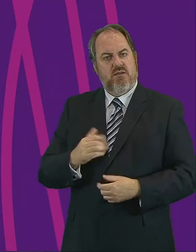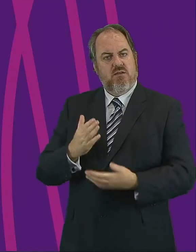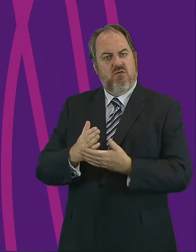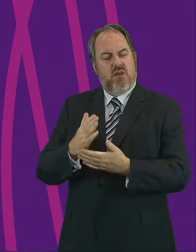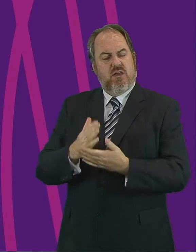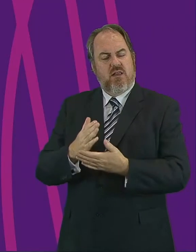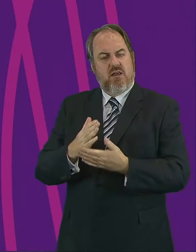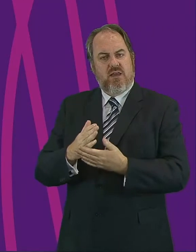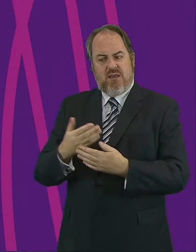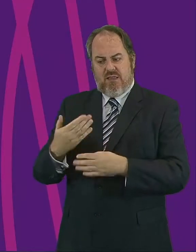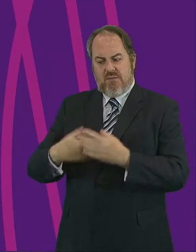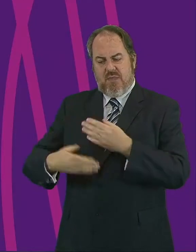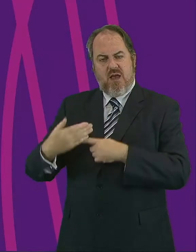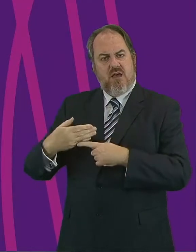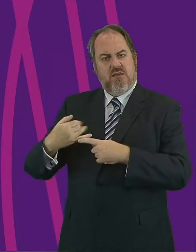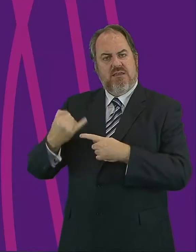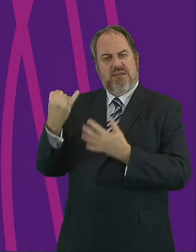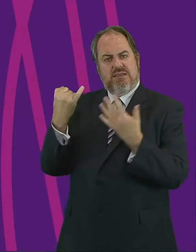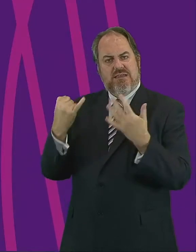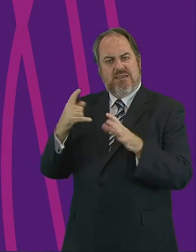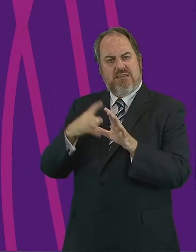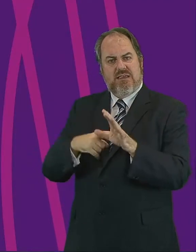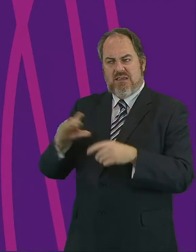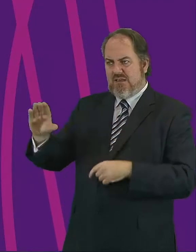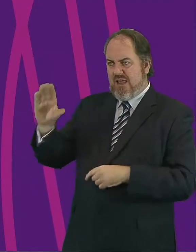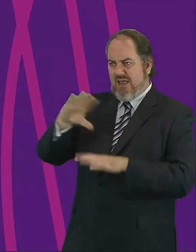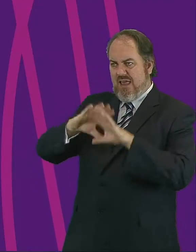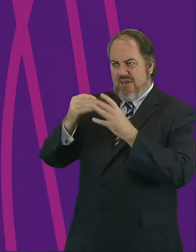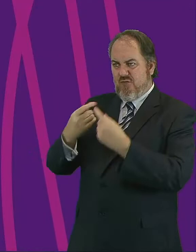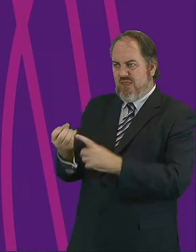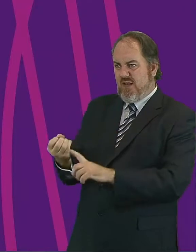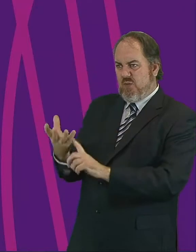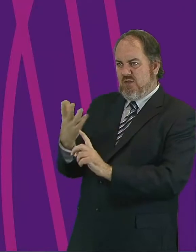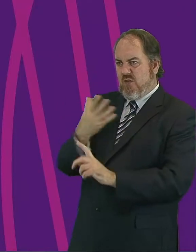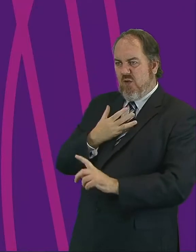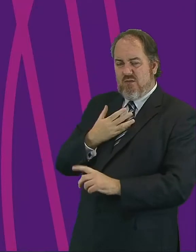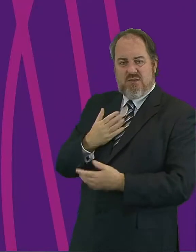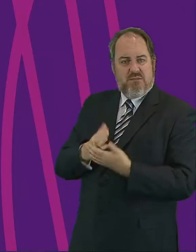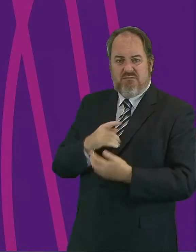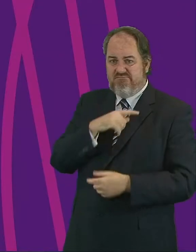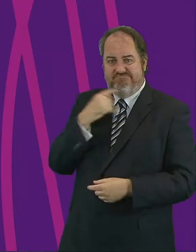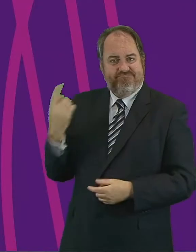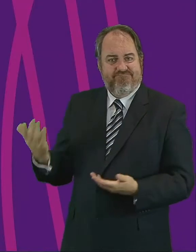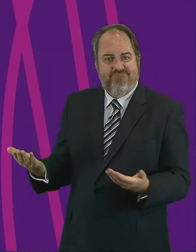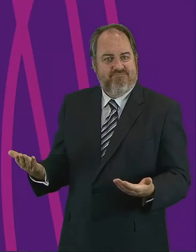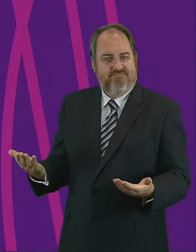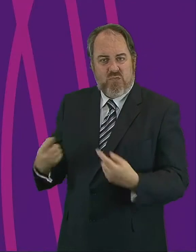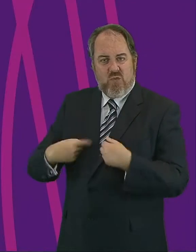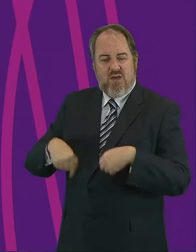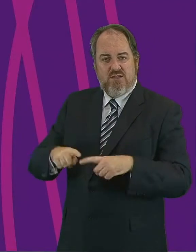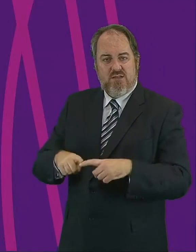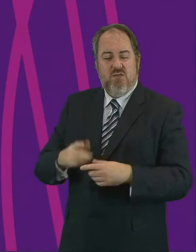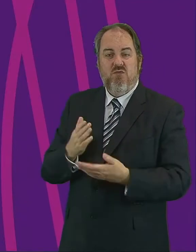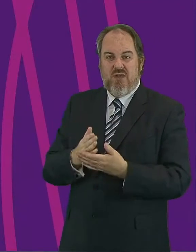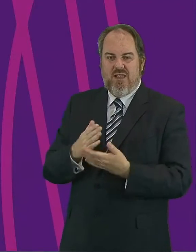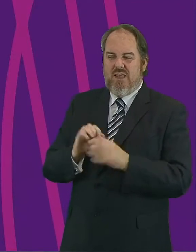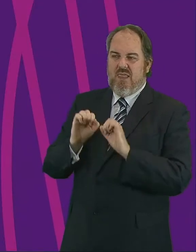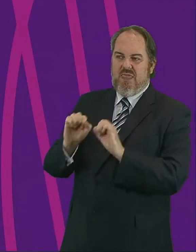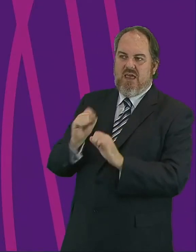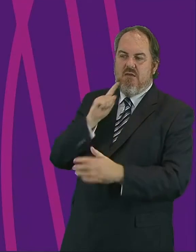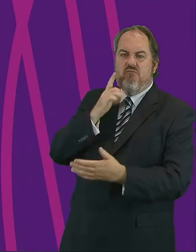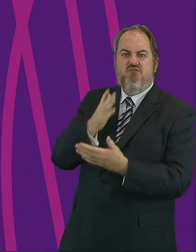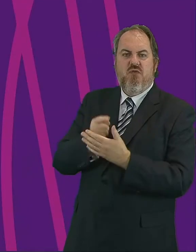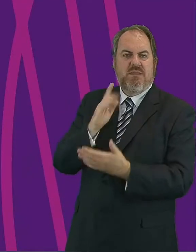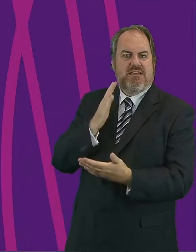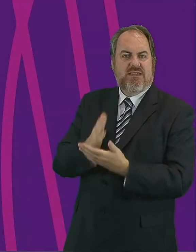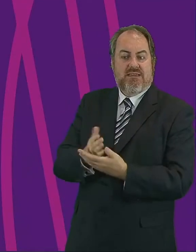the last 6 years about these matters has turned out to be true. So it takes no great prescience to realise that all the promises being made